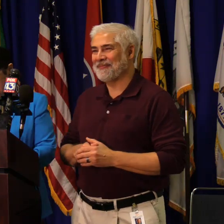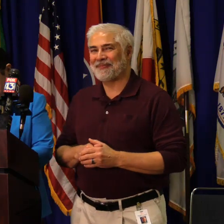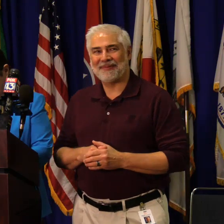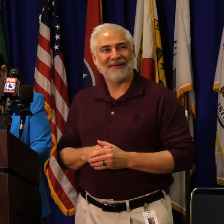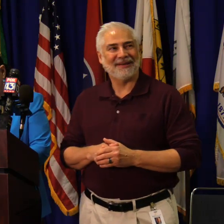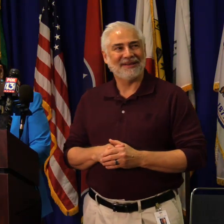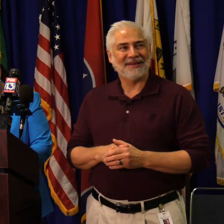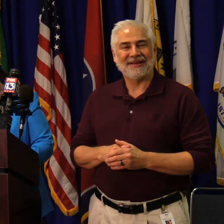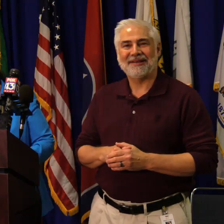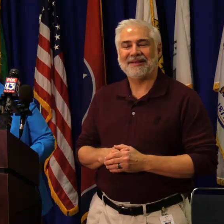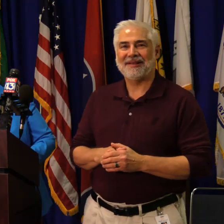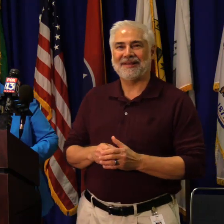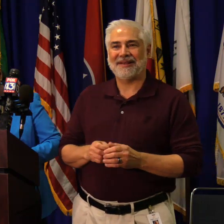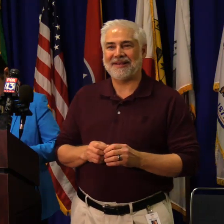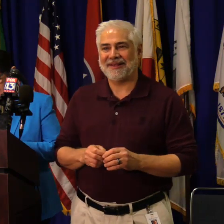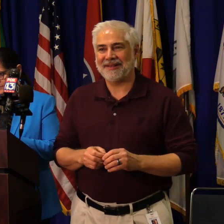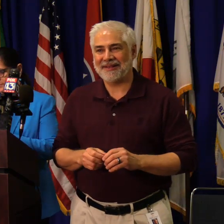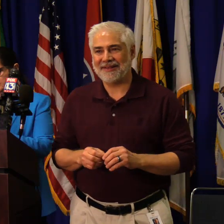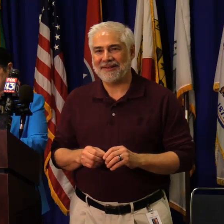Yeah.